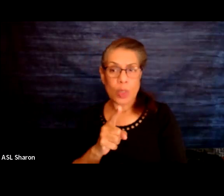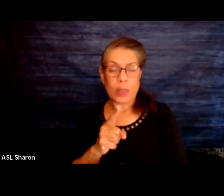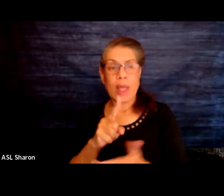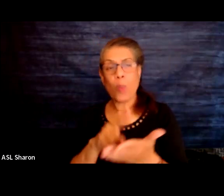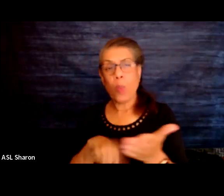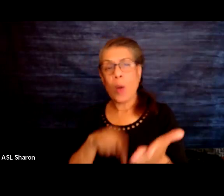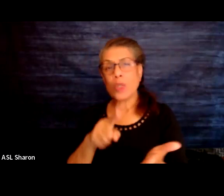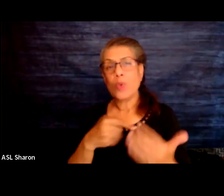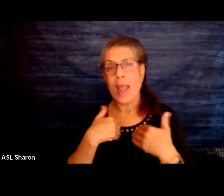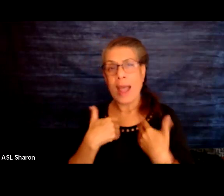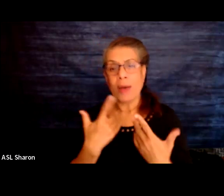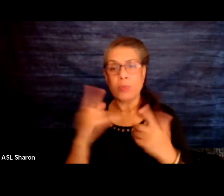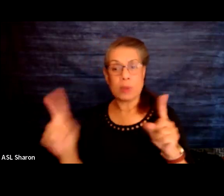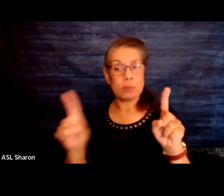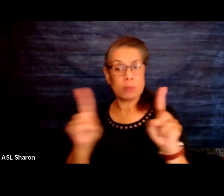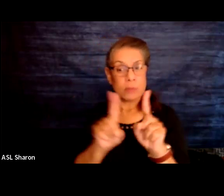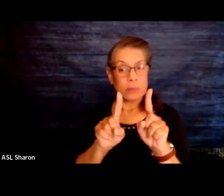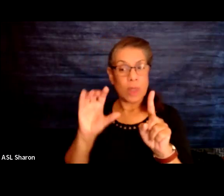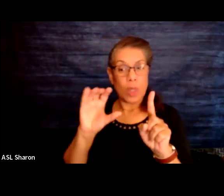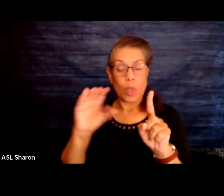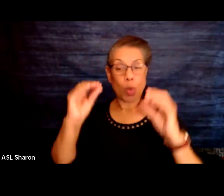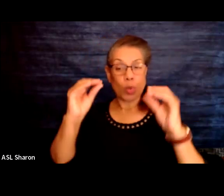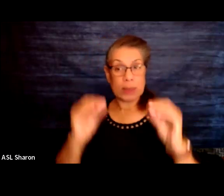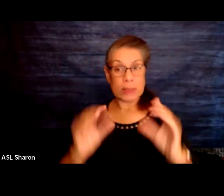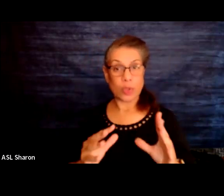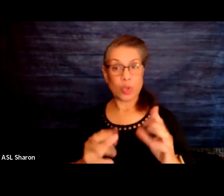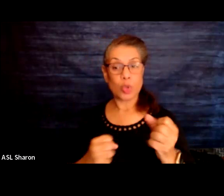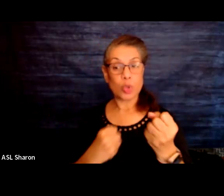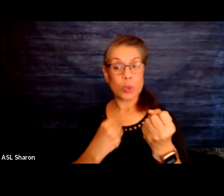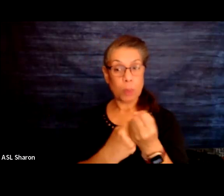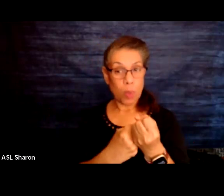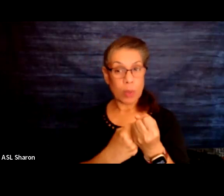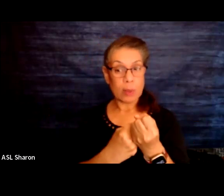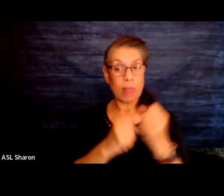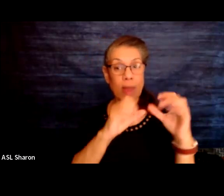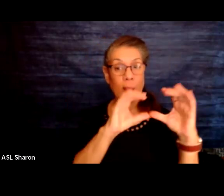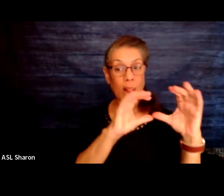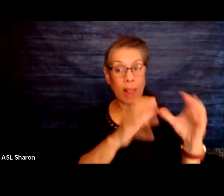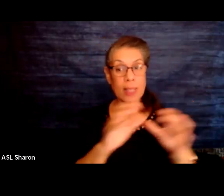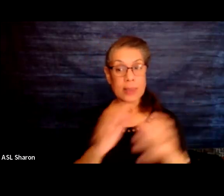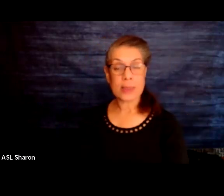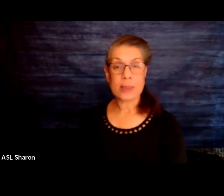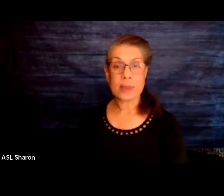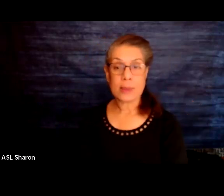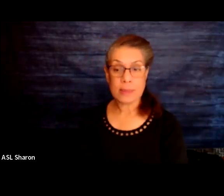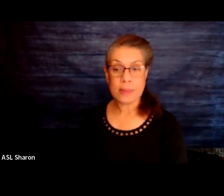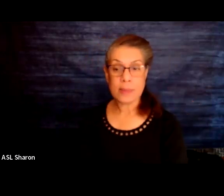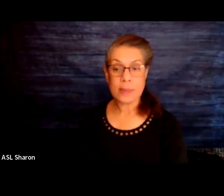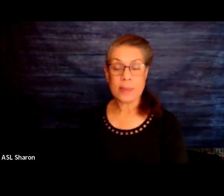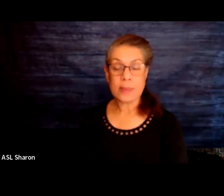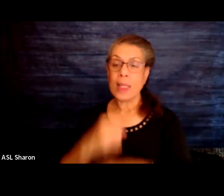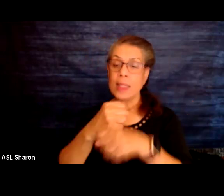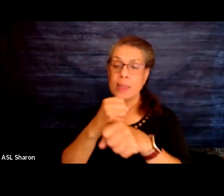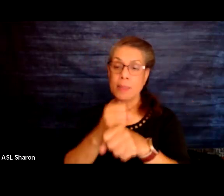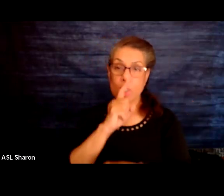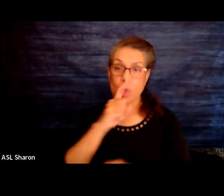have co-teachers that are able to support in these core classes, right? To help make sure that folks are